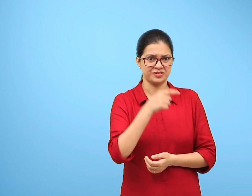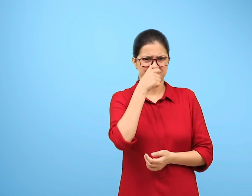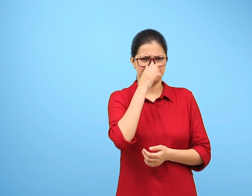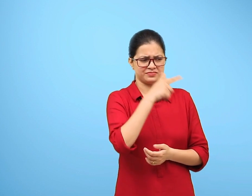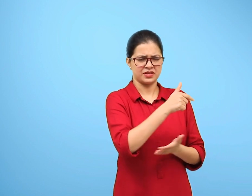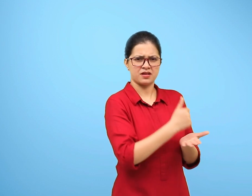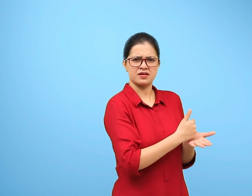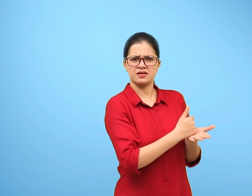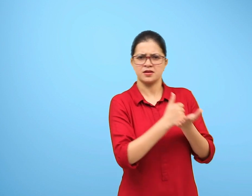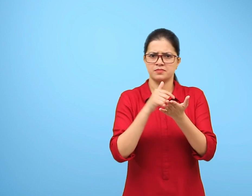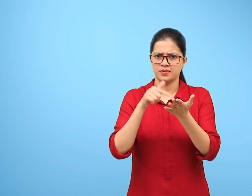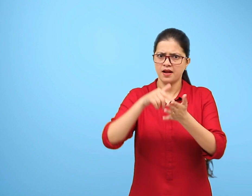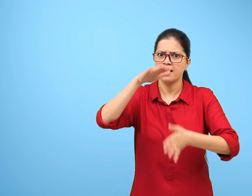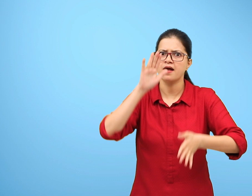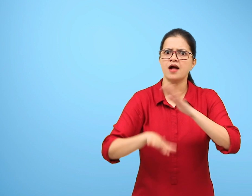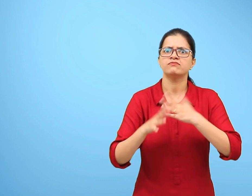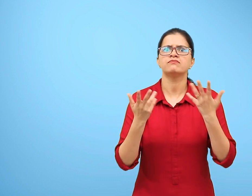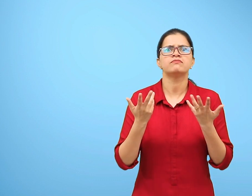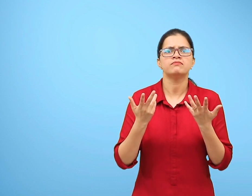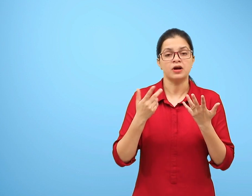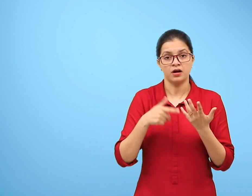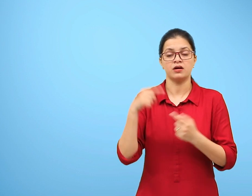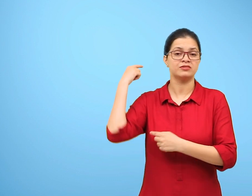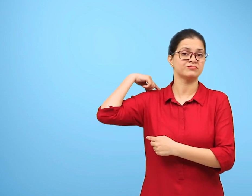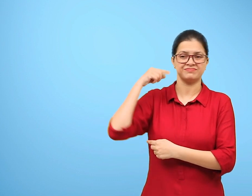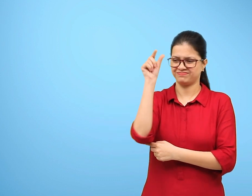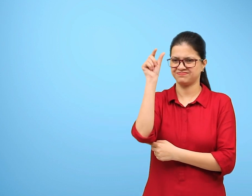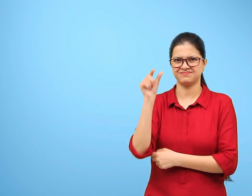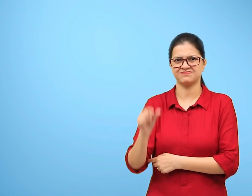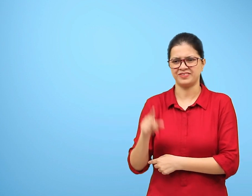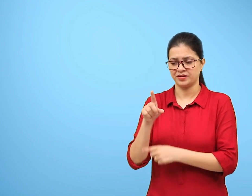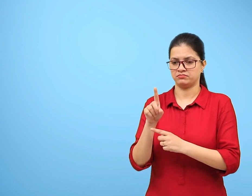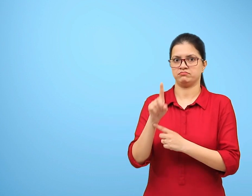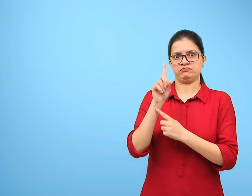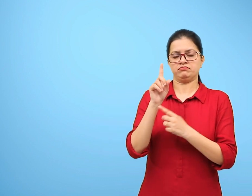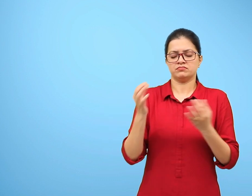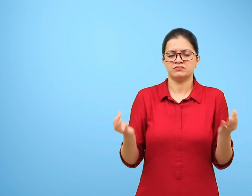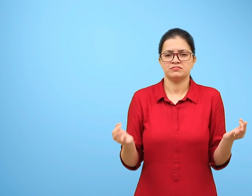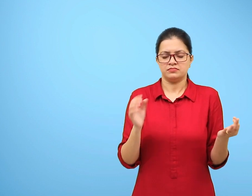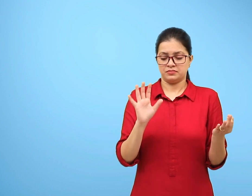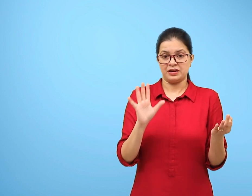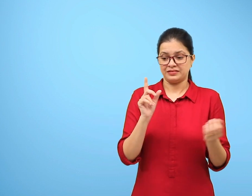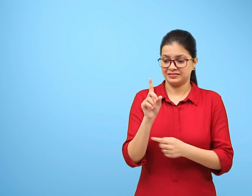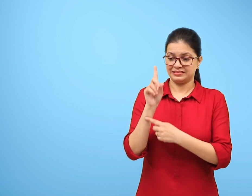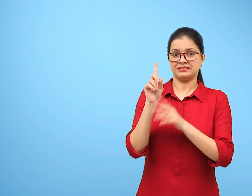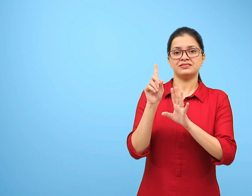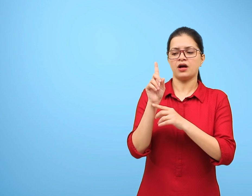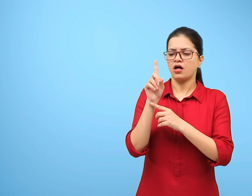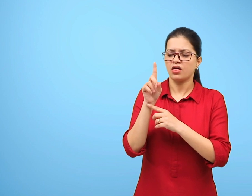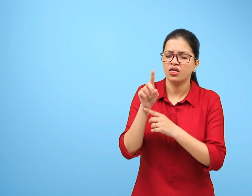Yoga keeps a person healthy. It helps in keeping the backbone erect, enabling you to sit straight